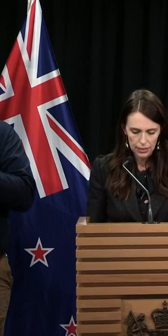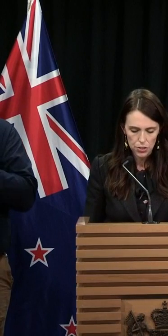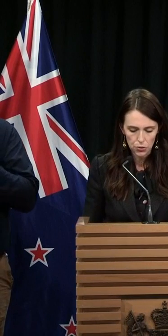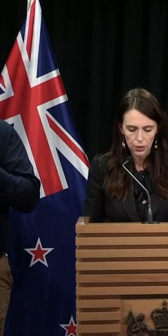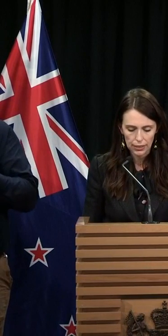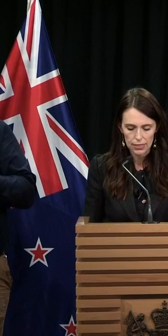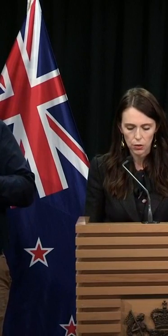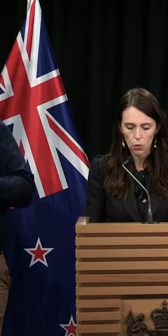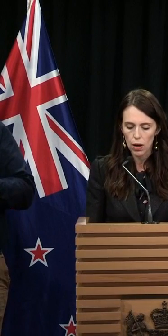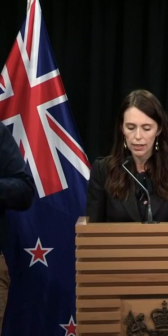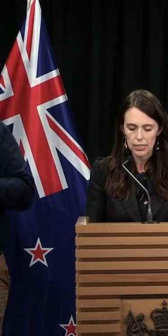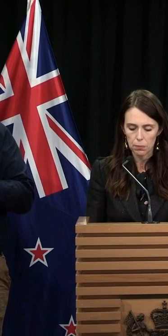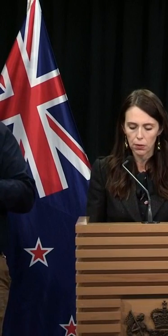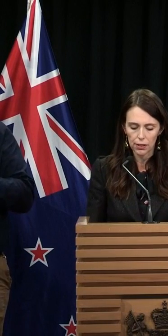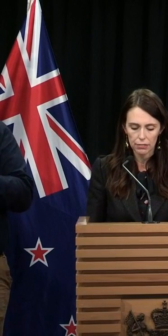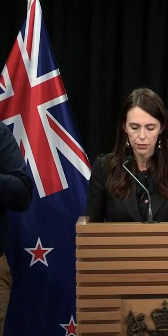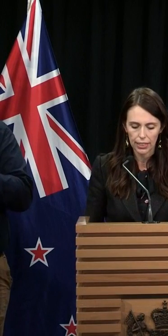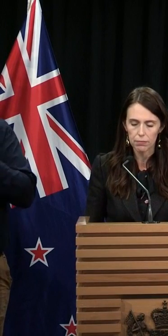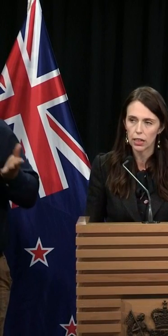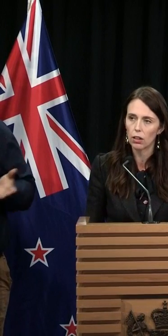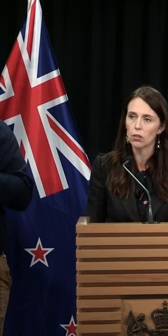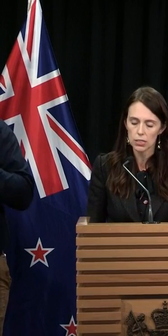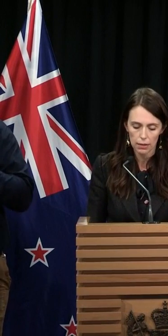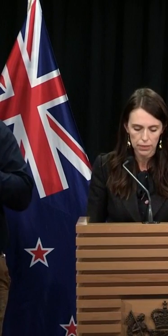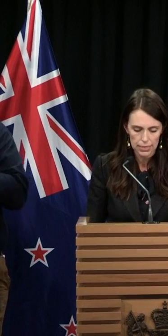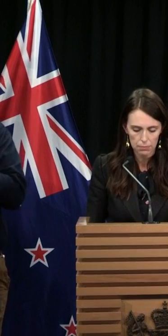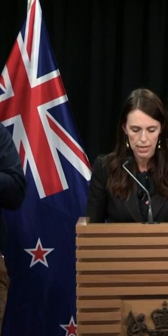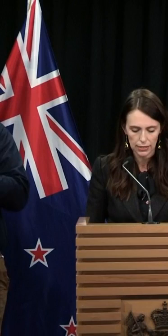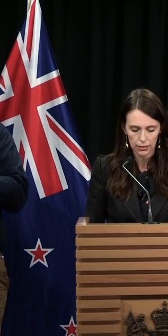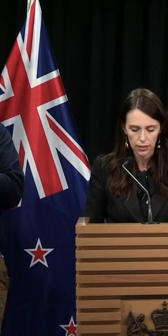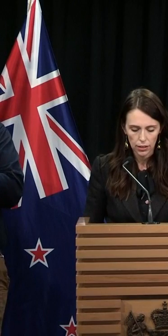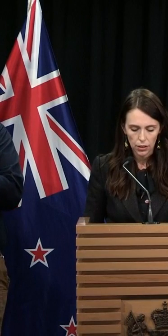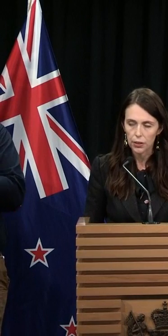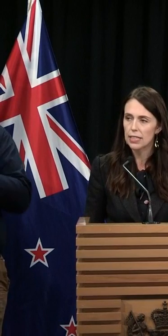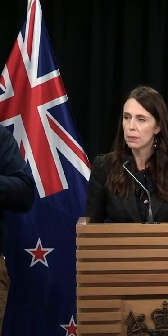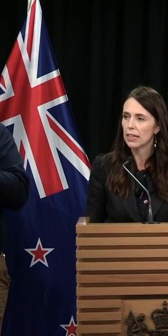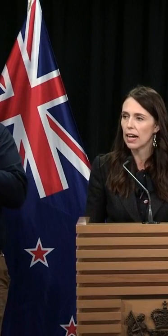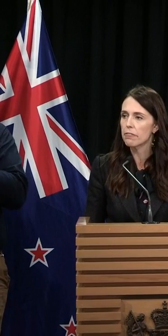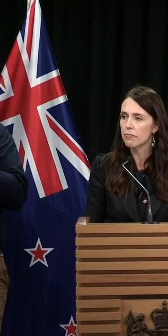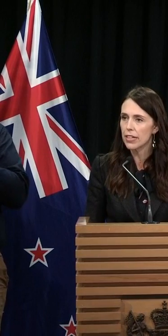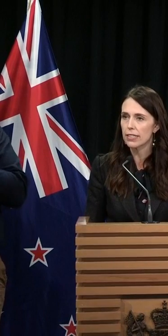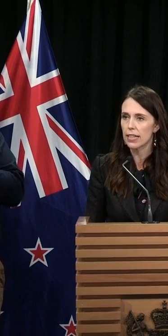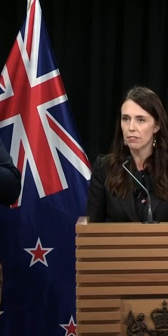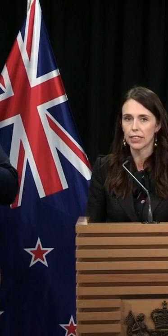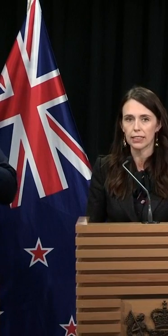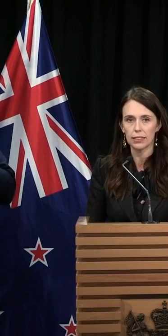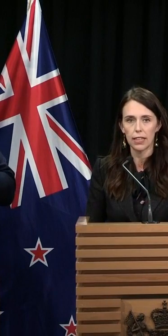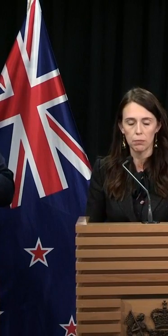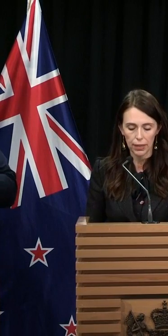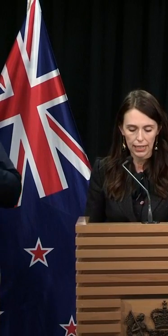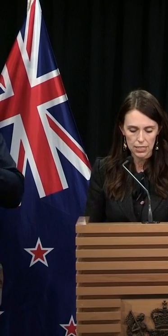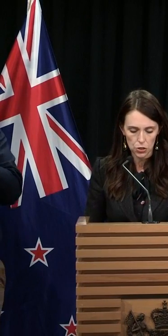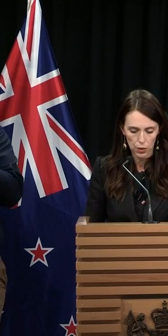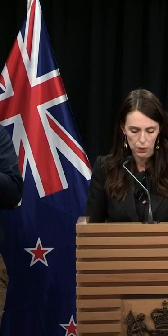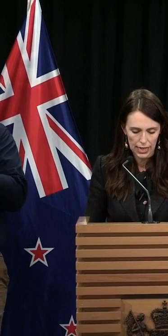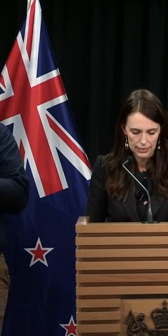part in ensuring this inquiry is a priority for the government alongside Minister Martin who has been a fierce advocate in